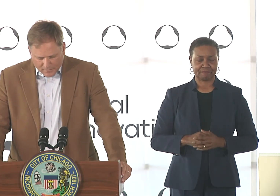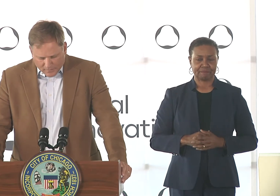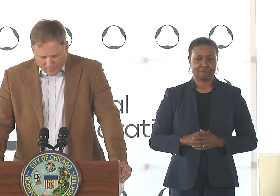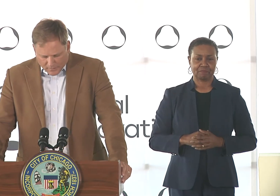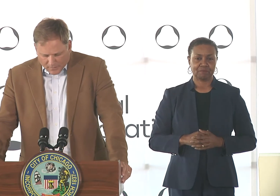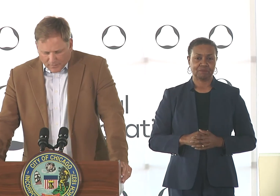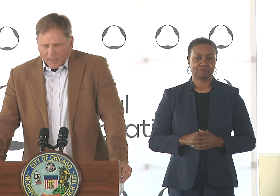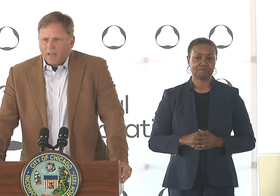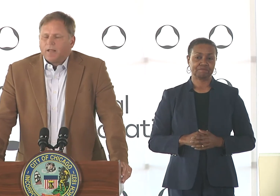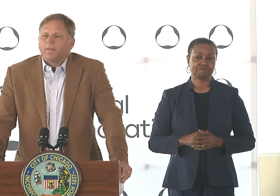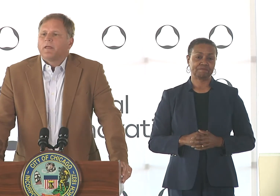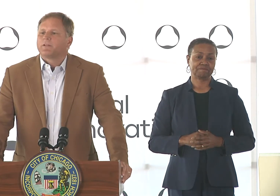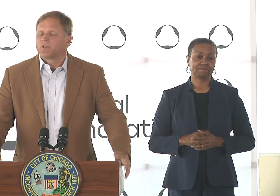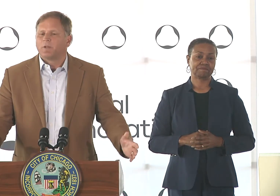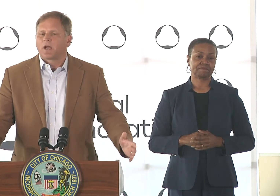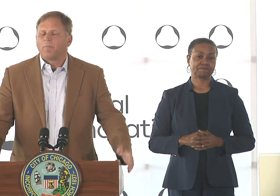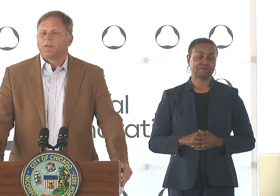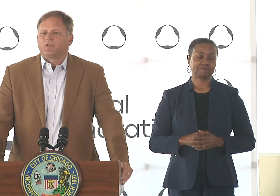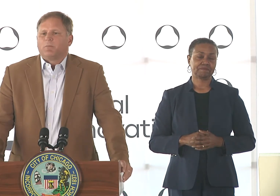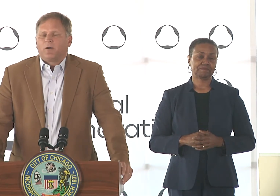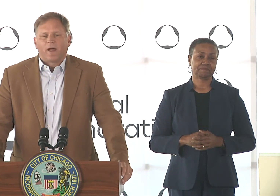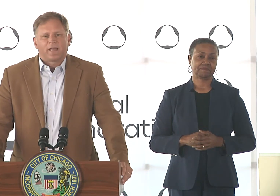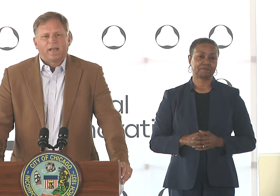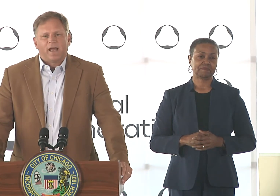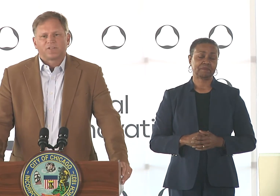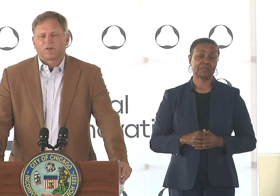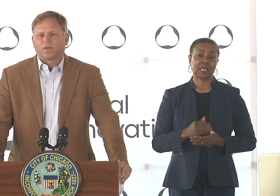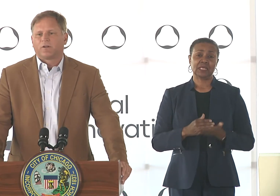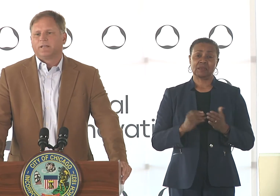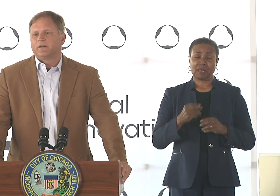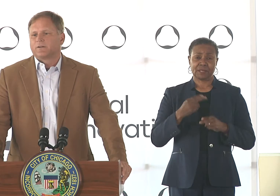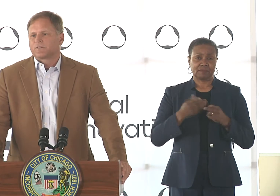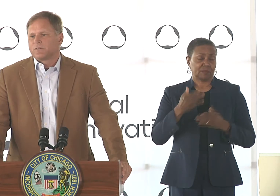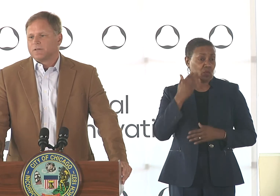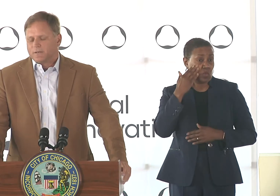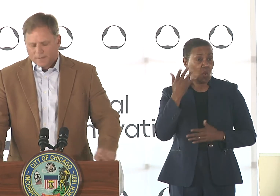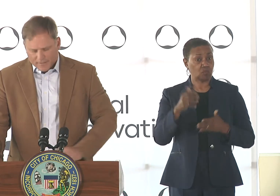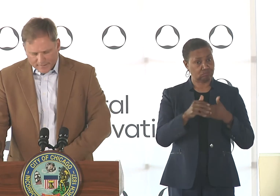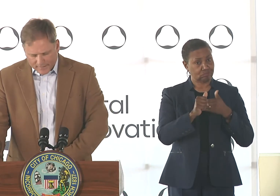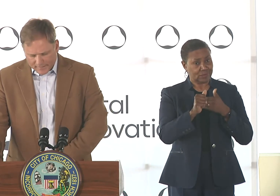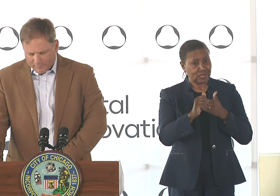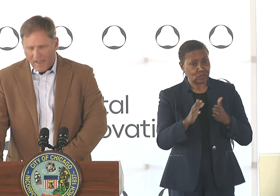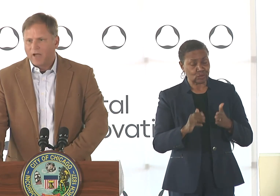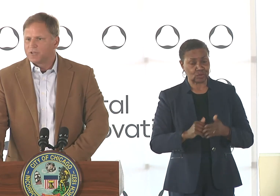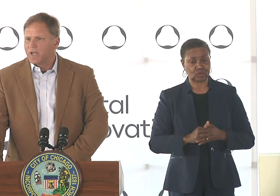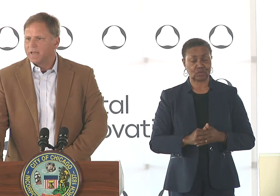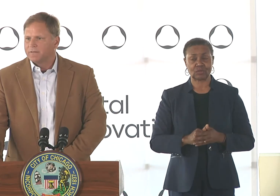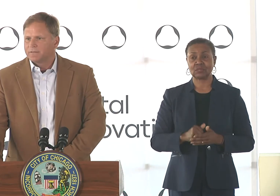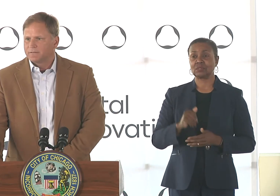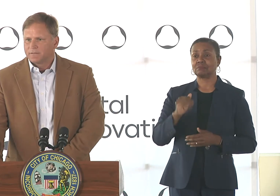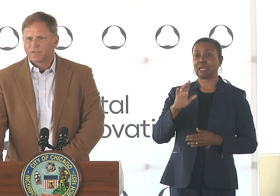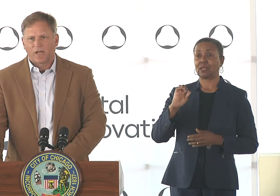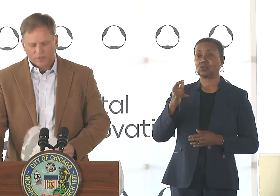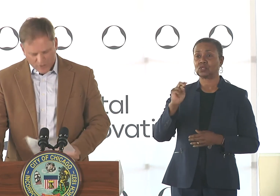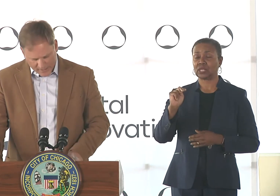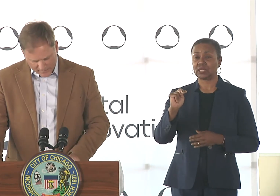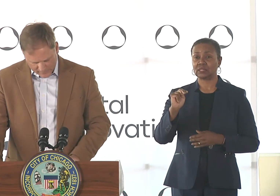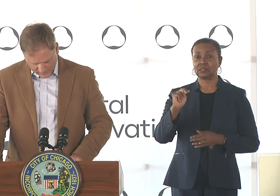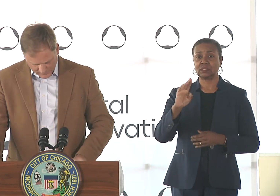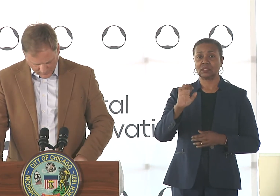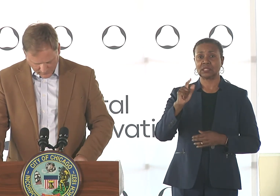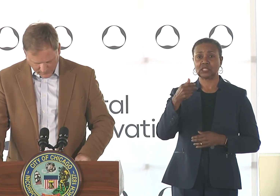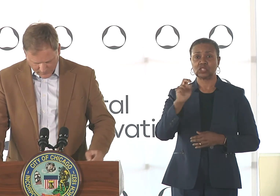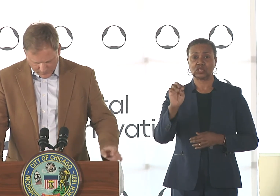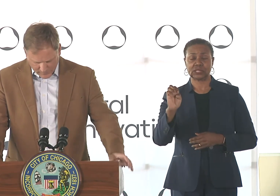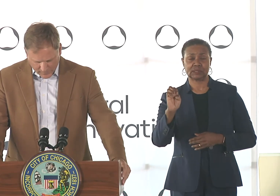Some of the companies you might recognize are leaders. Biogen, Celgene,